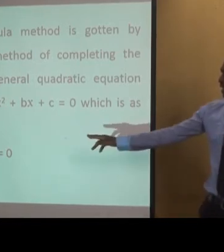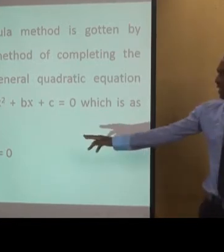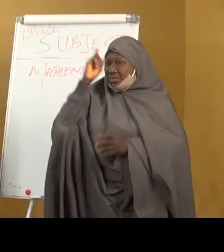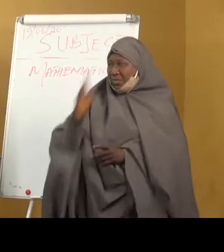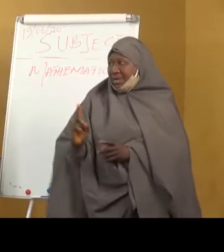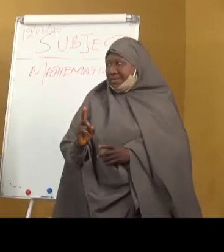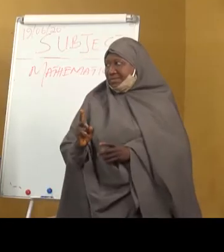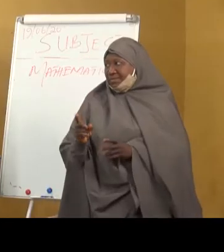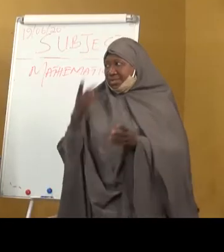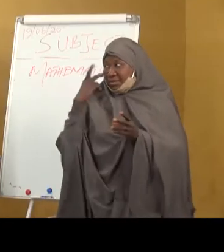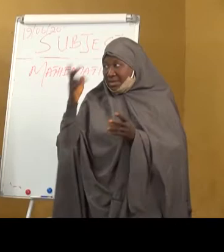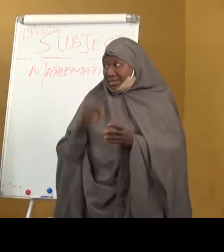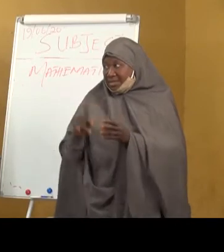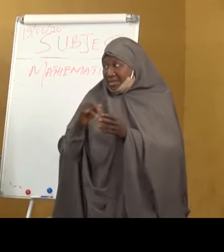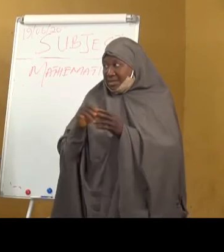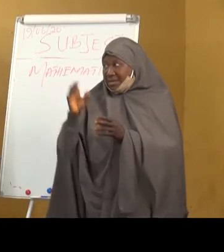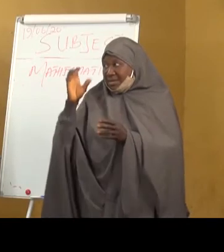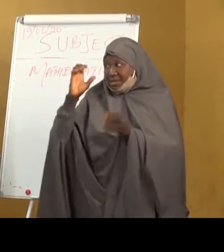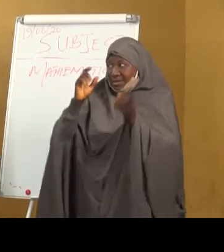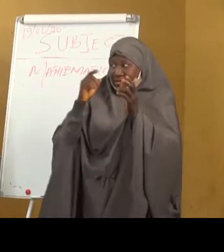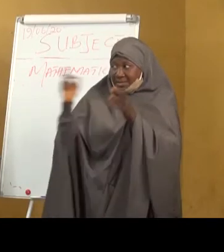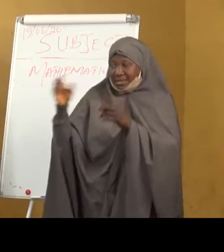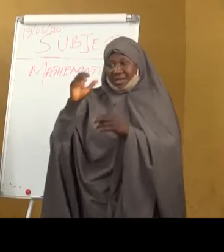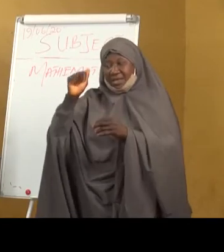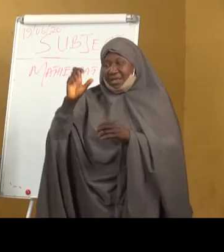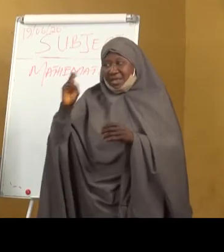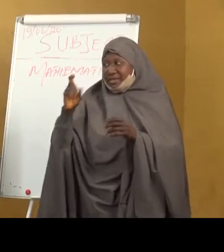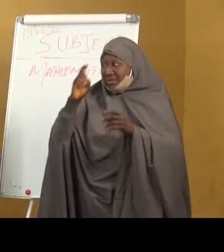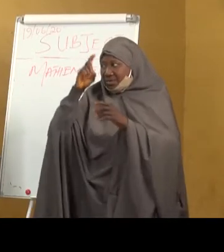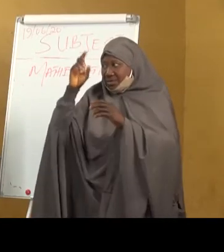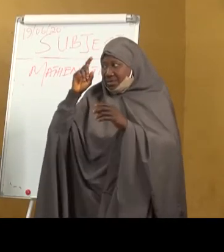You can now see that the coefficient of x squared here is